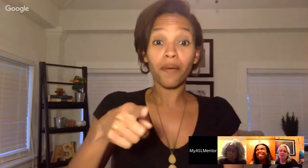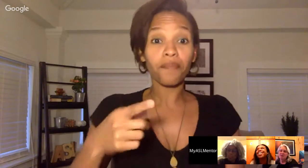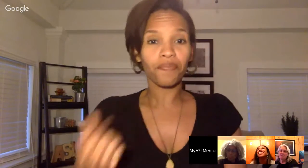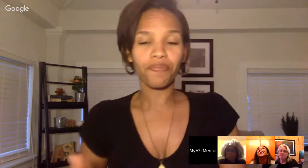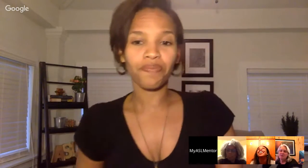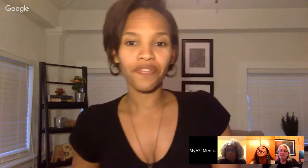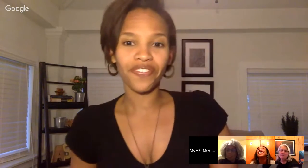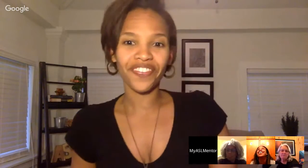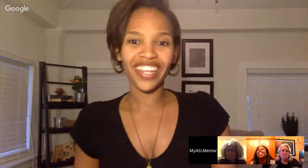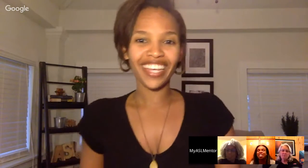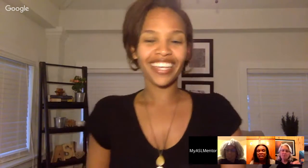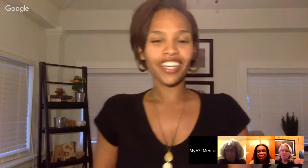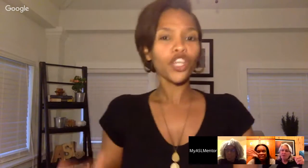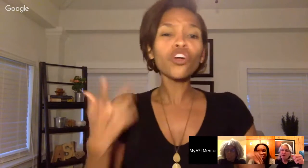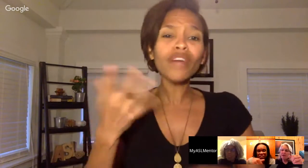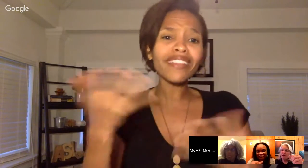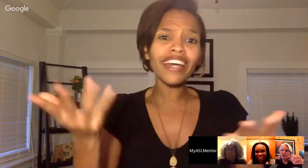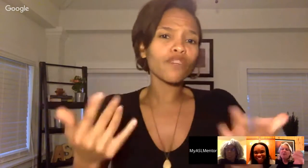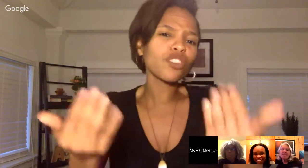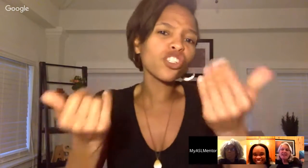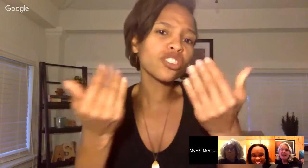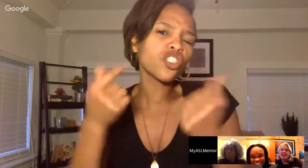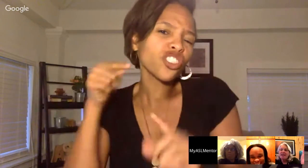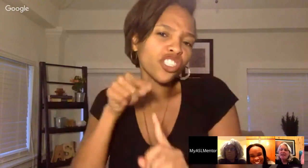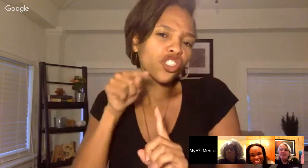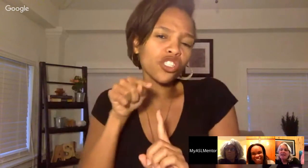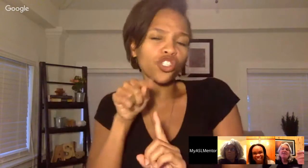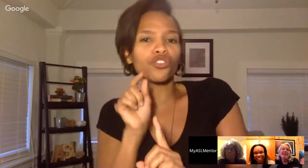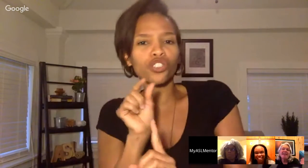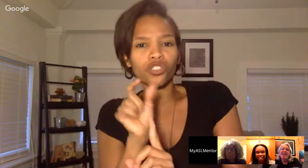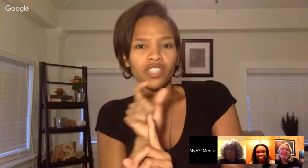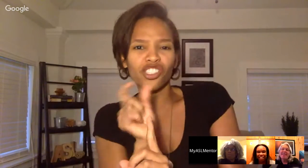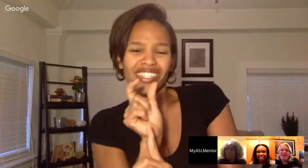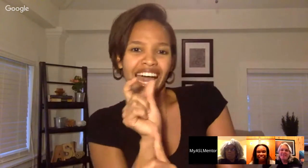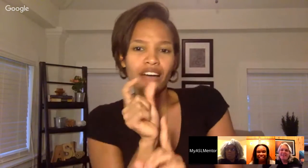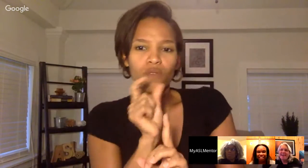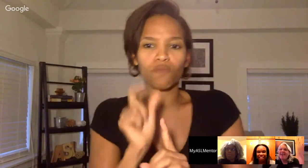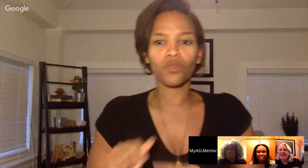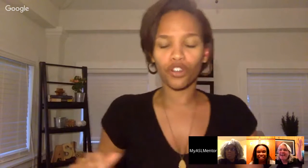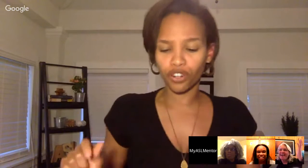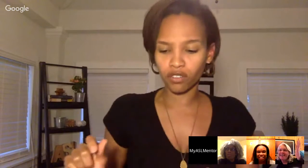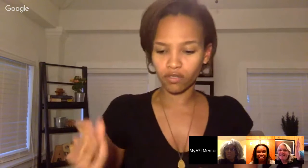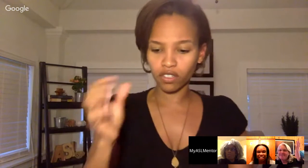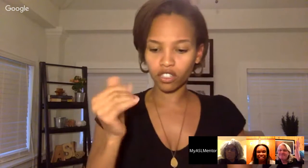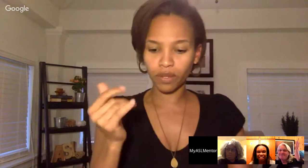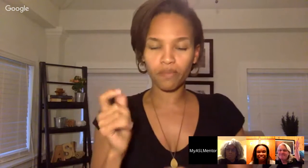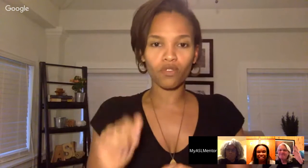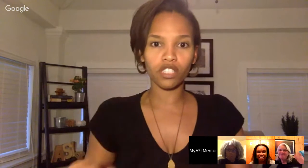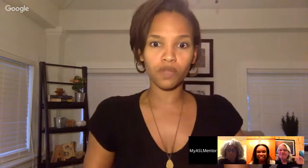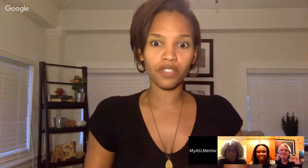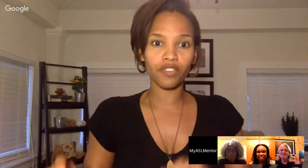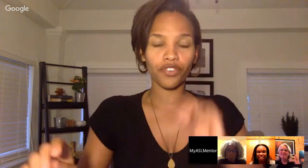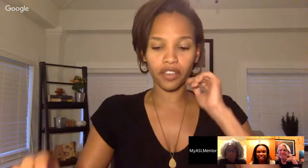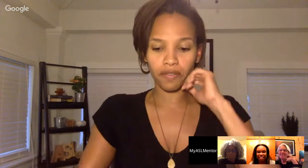Yeah. You were right there, but let's just choose just that word a little bit more specific.